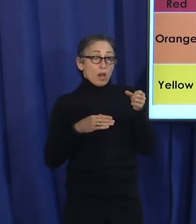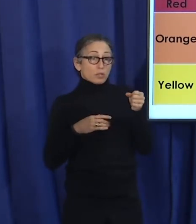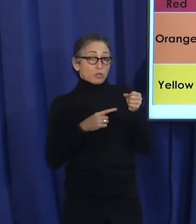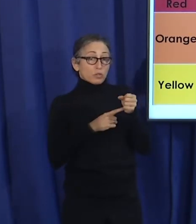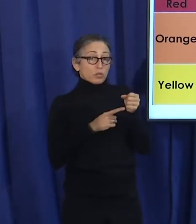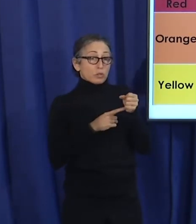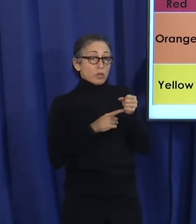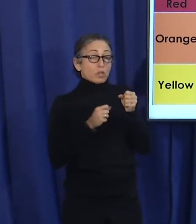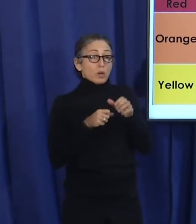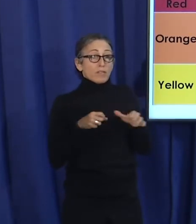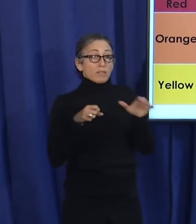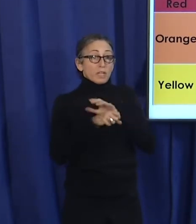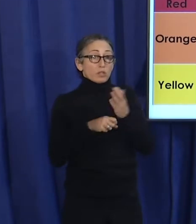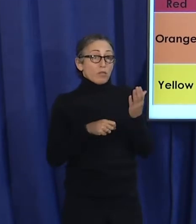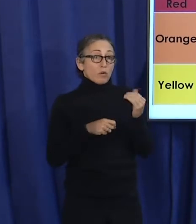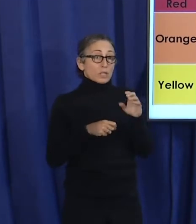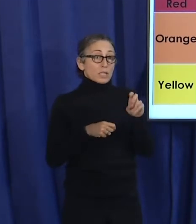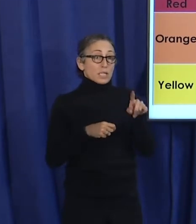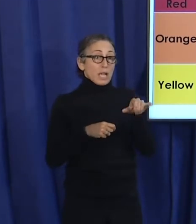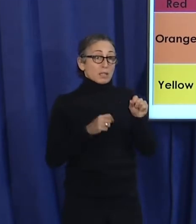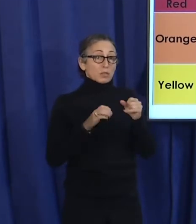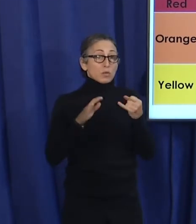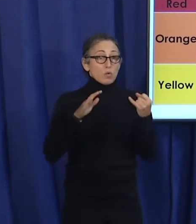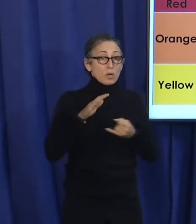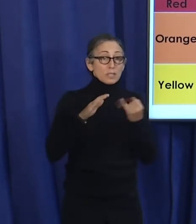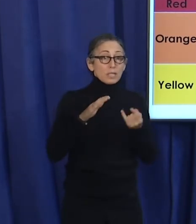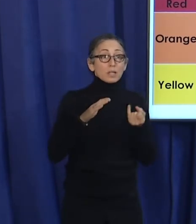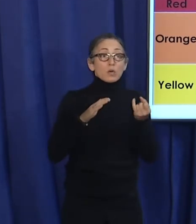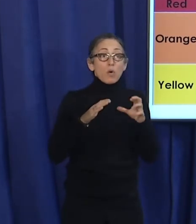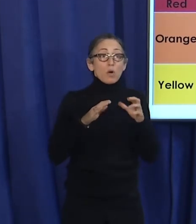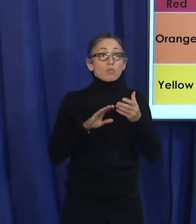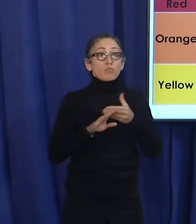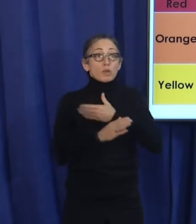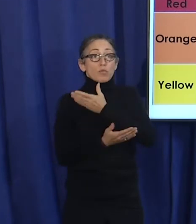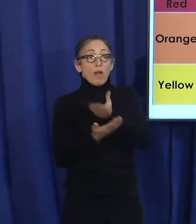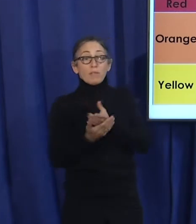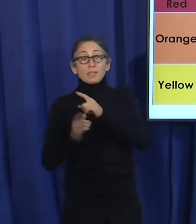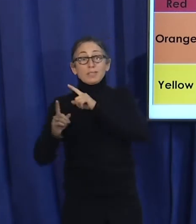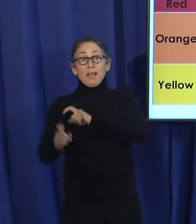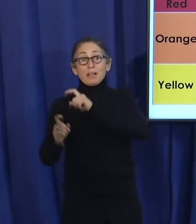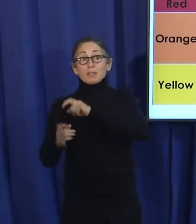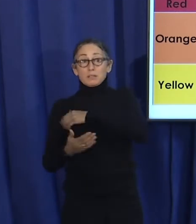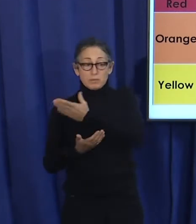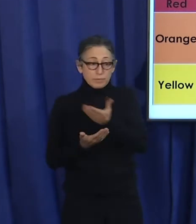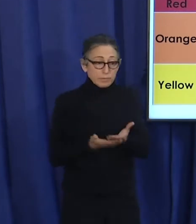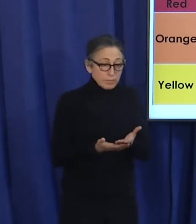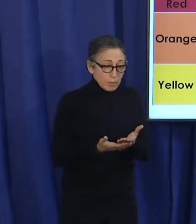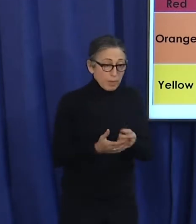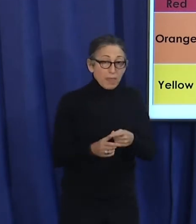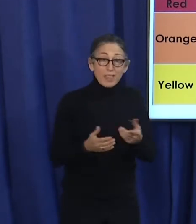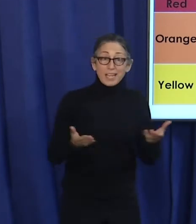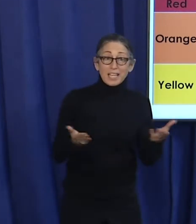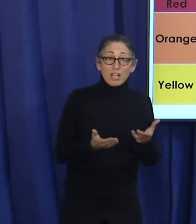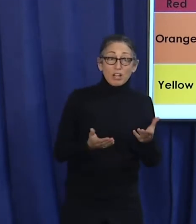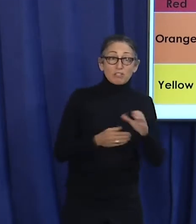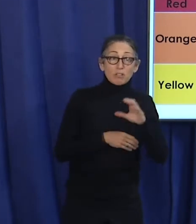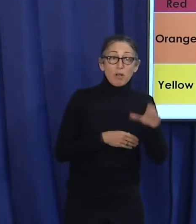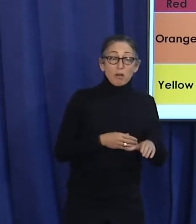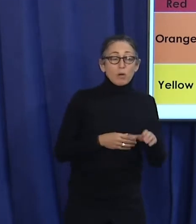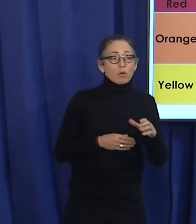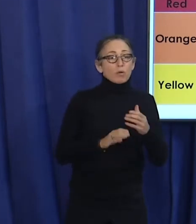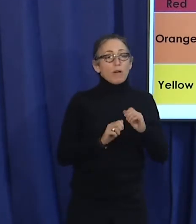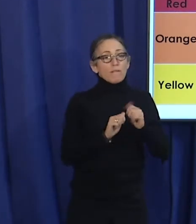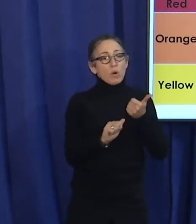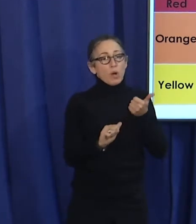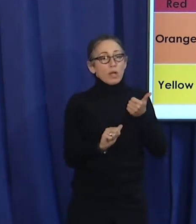complete the 14-day quarantine or have a pre-arrival negative test. And then when you're here, avoid in-person gatherings